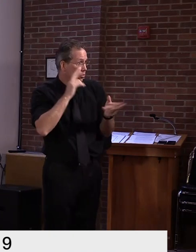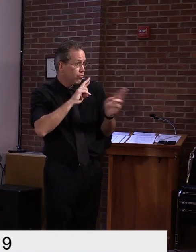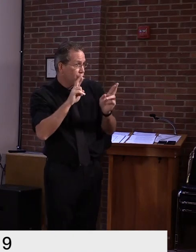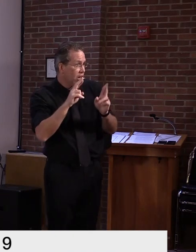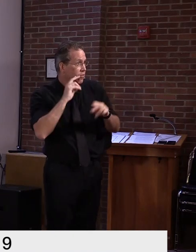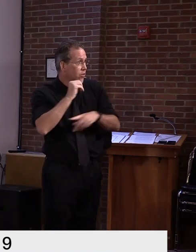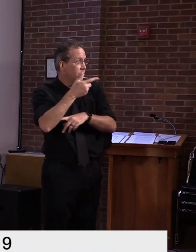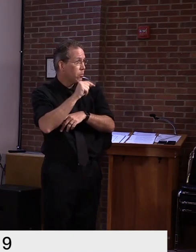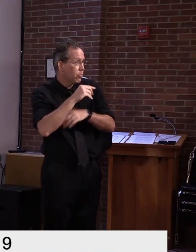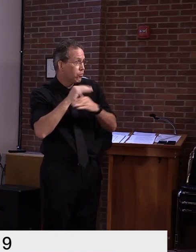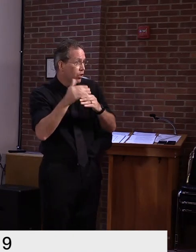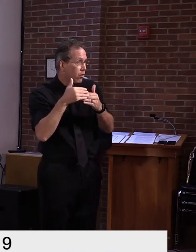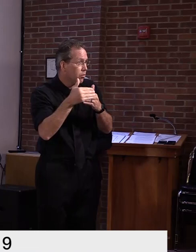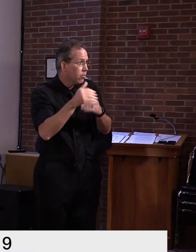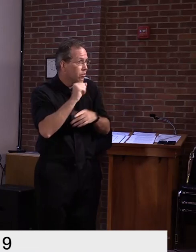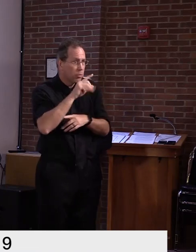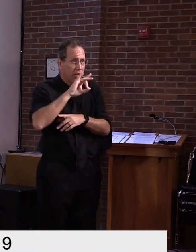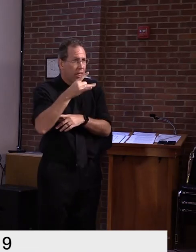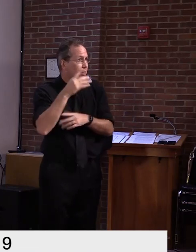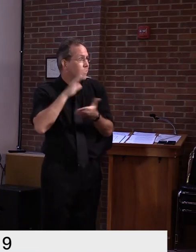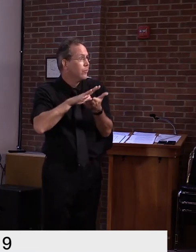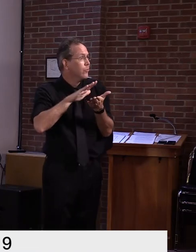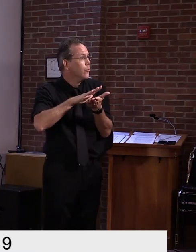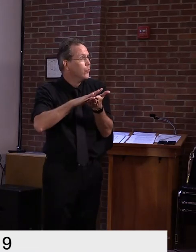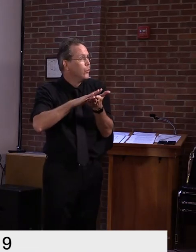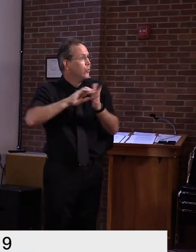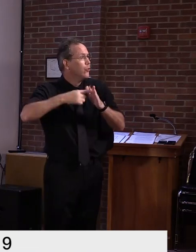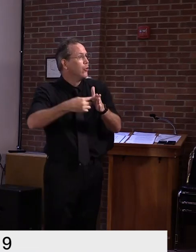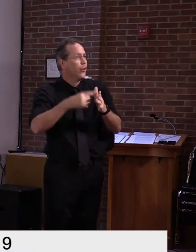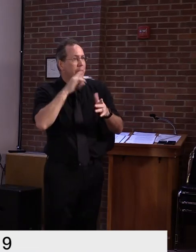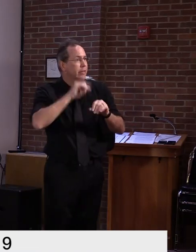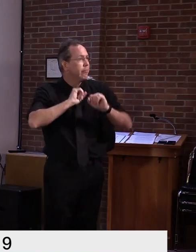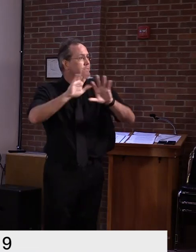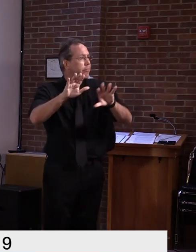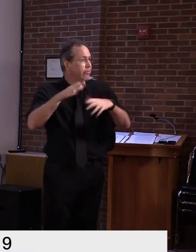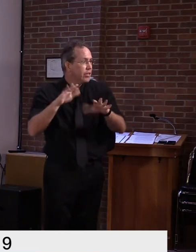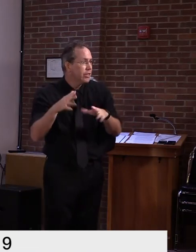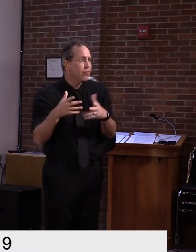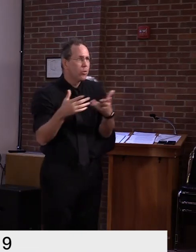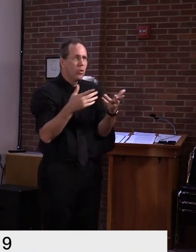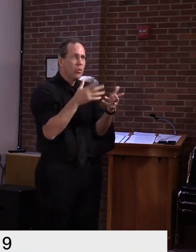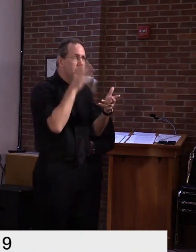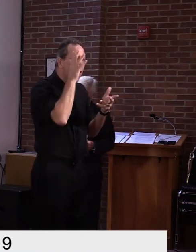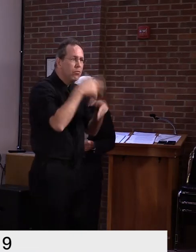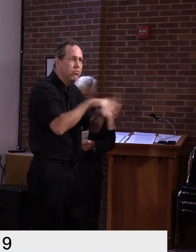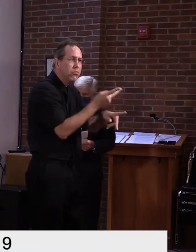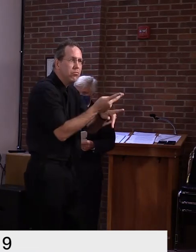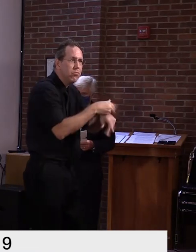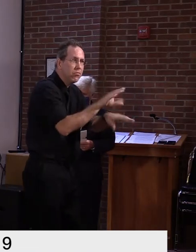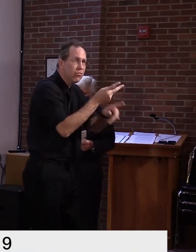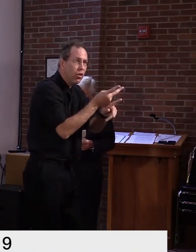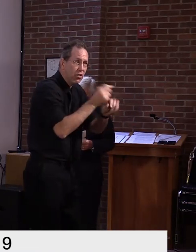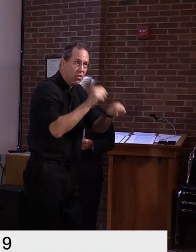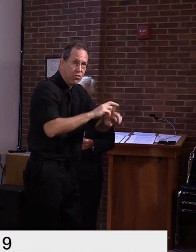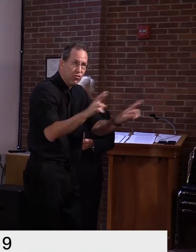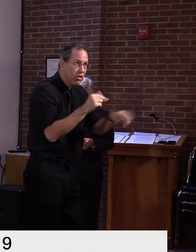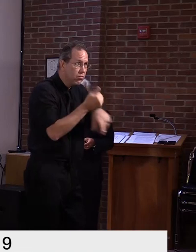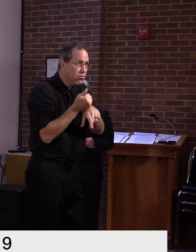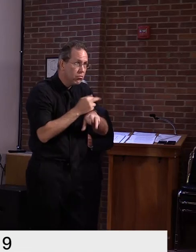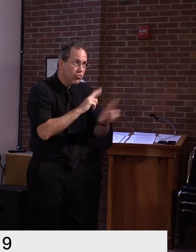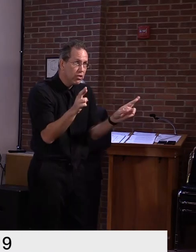it's kind of a hard stop for them? I'll let Secretary Smith answer the most of the questions,